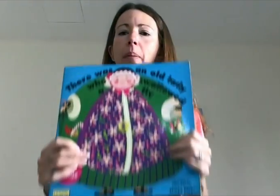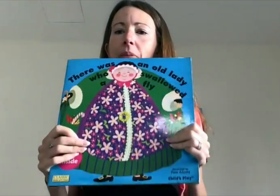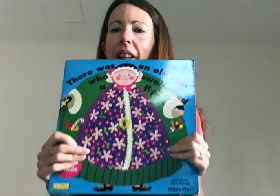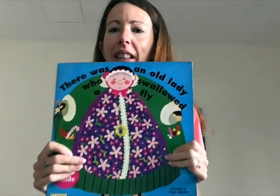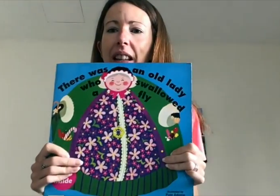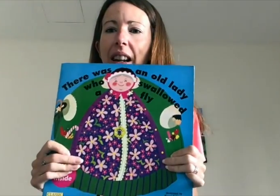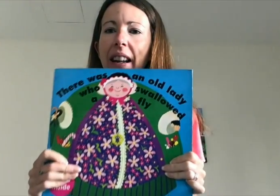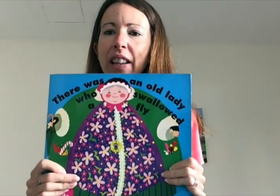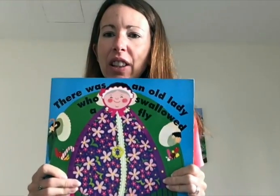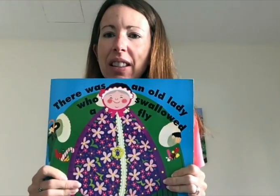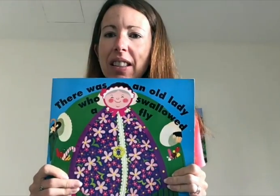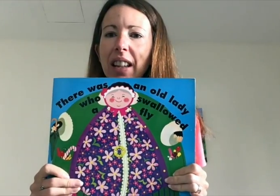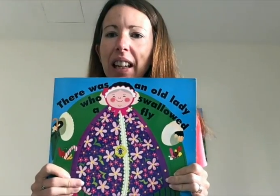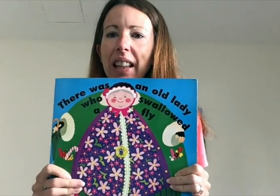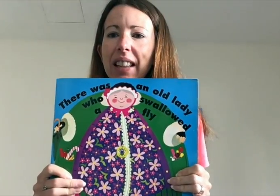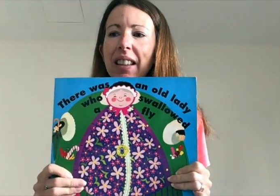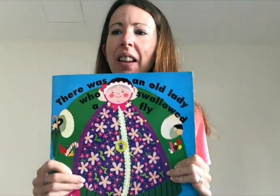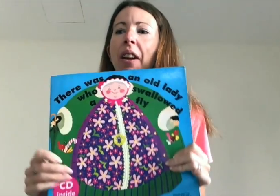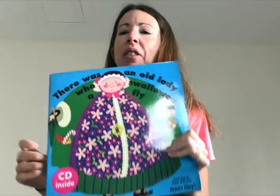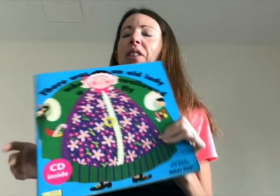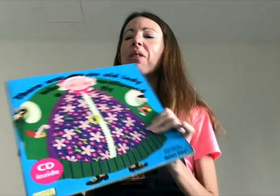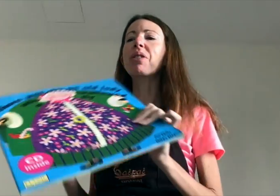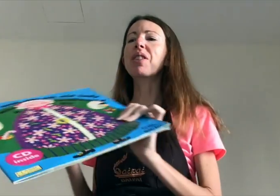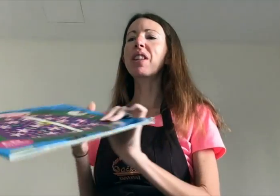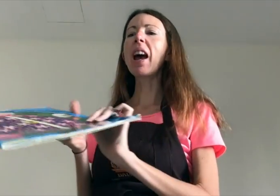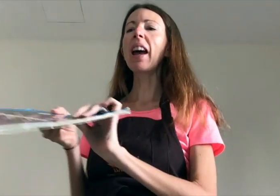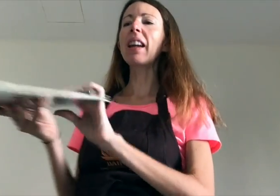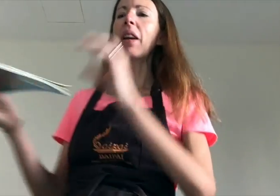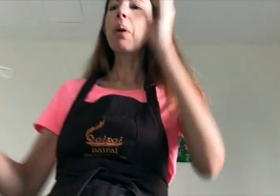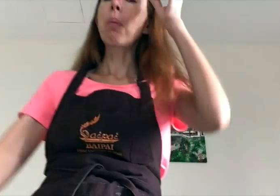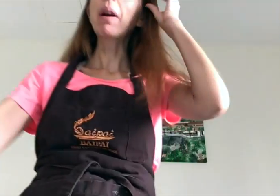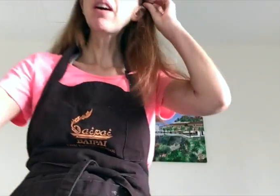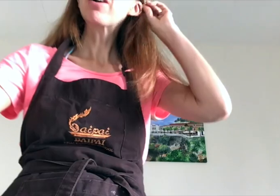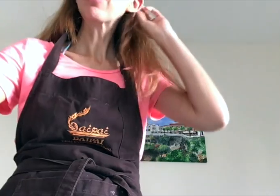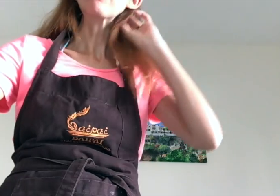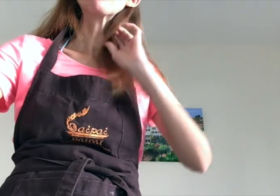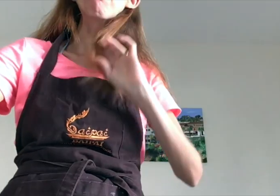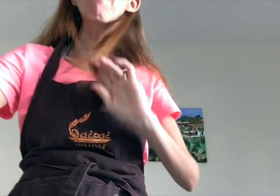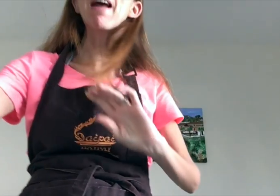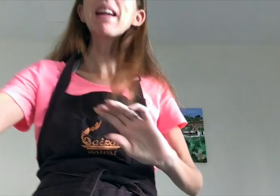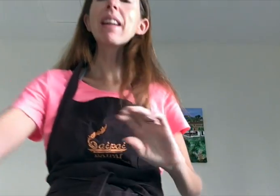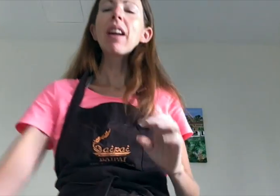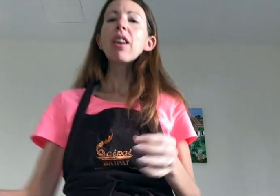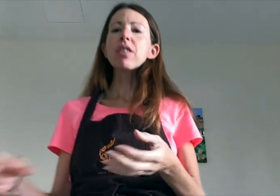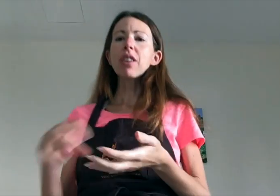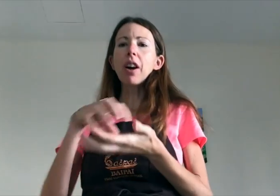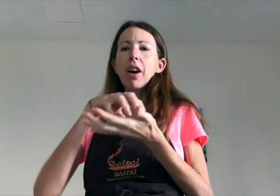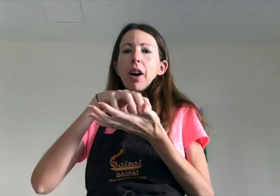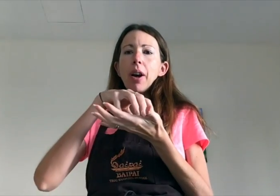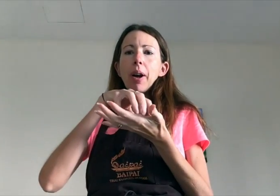something delicious to eat. So today we are going to make